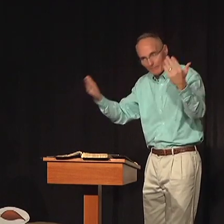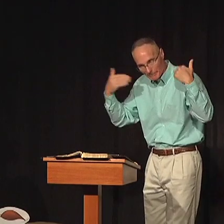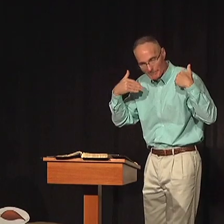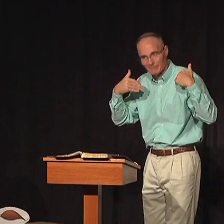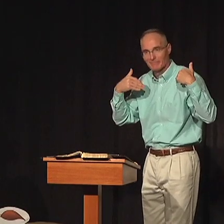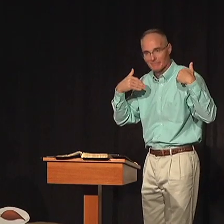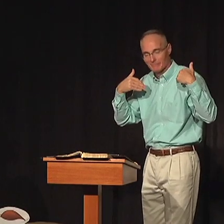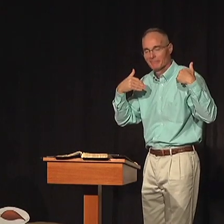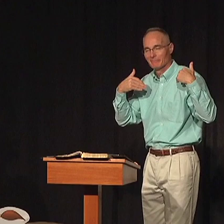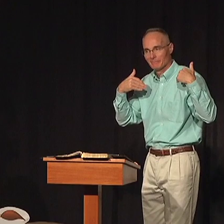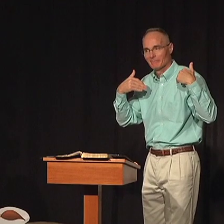Come.